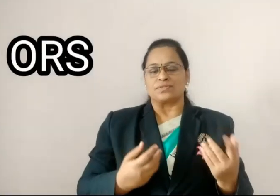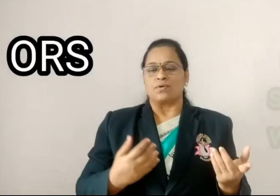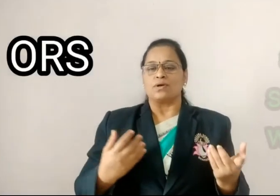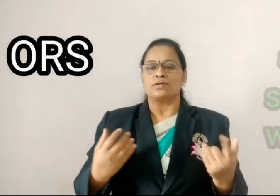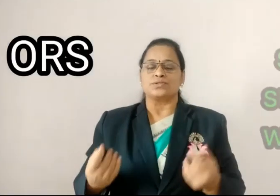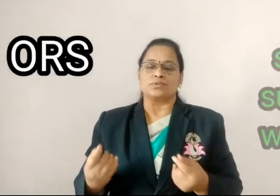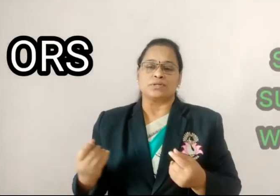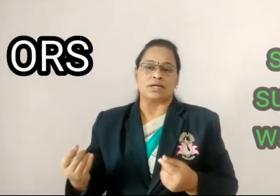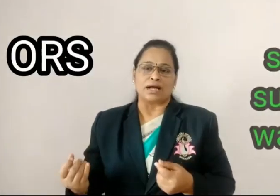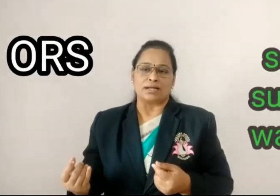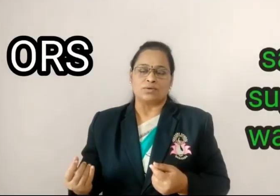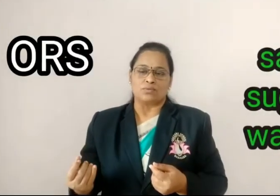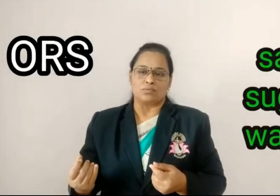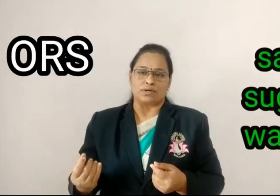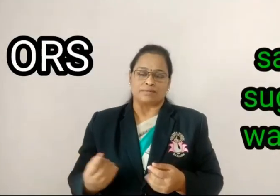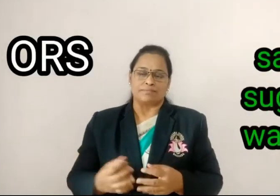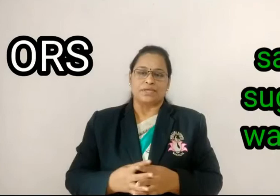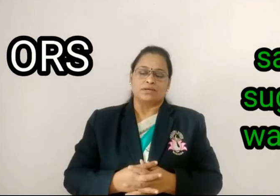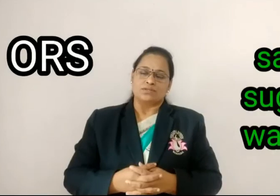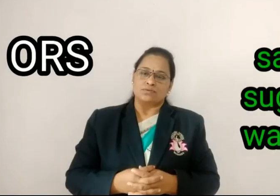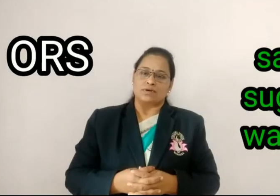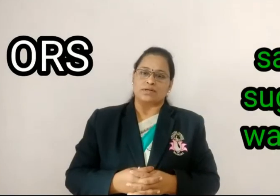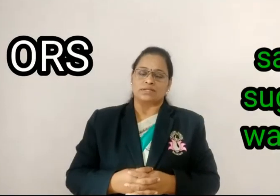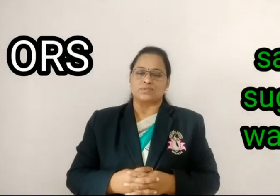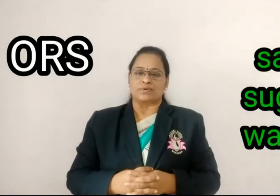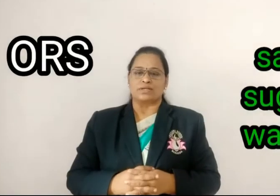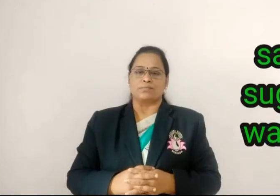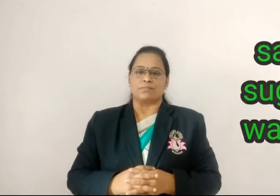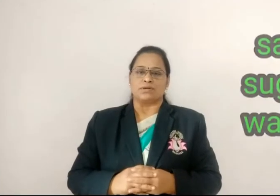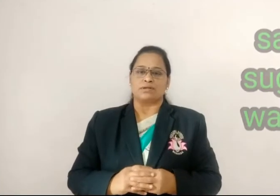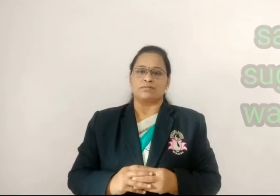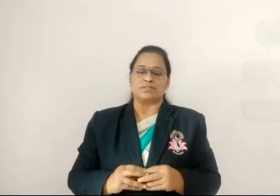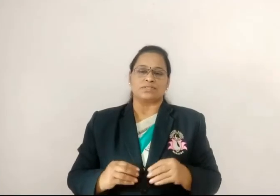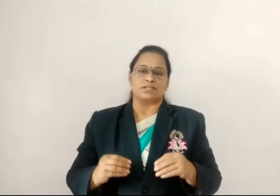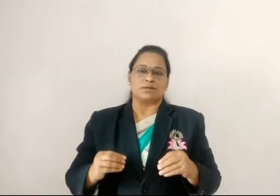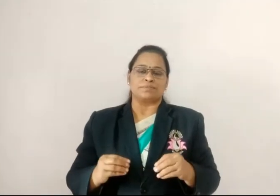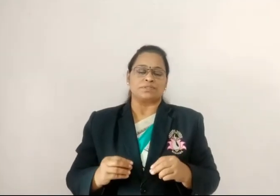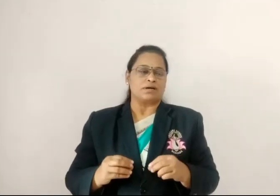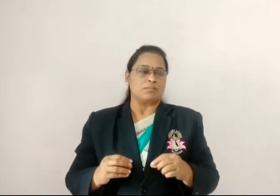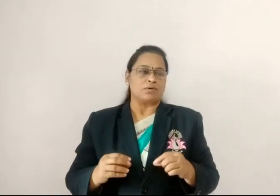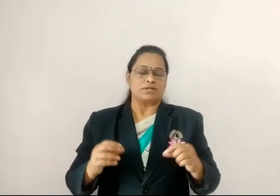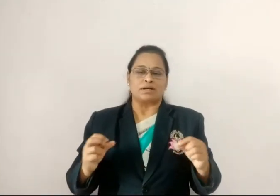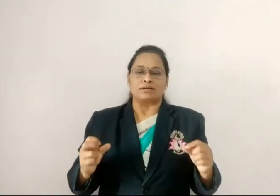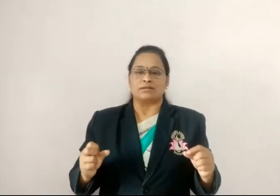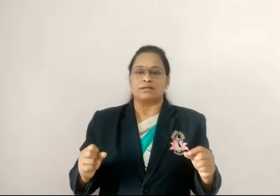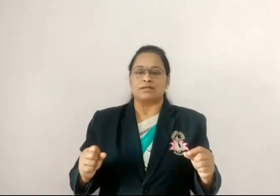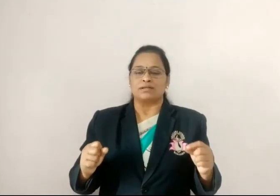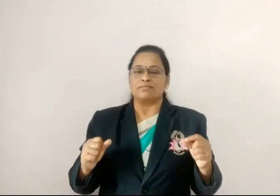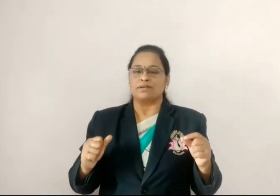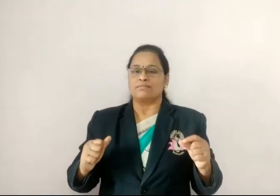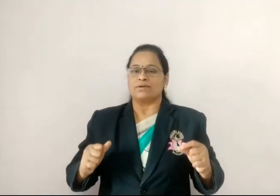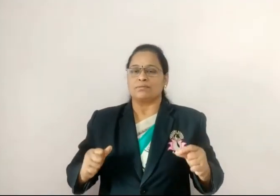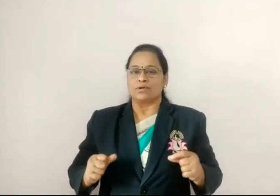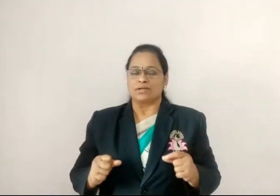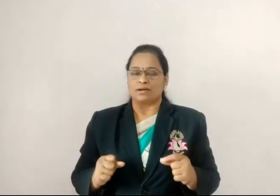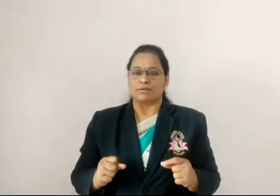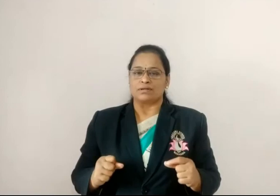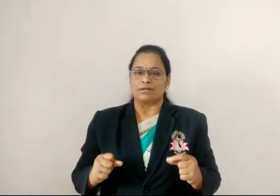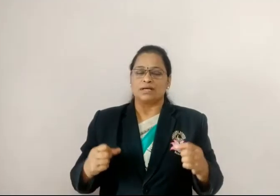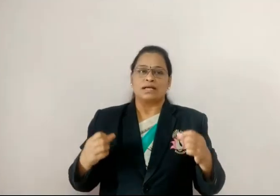salt, sugar and water. So, water is very important, which keeps our body hydrated. If we keep our body hydrated, then